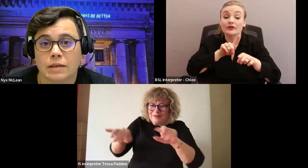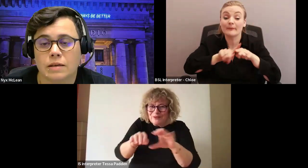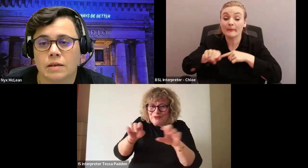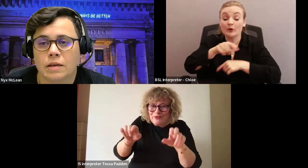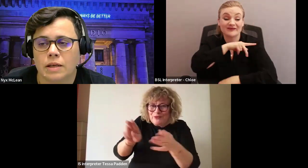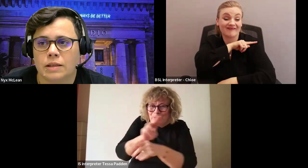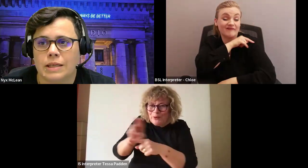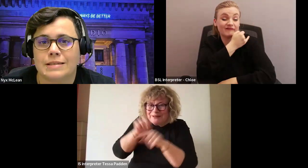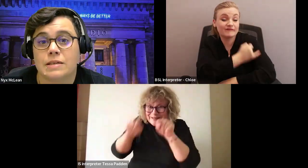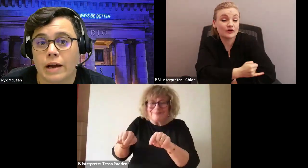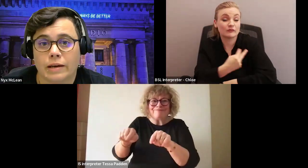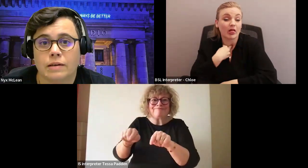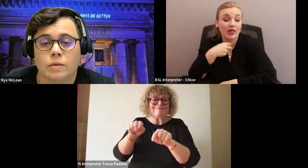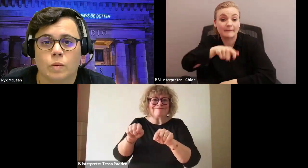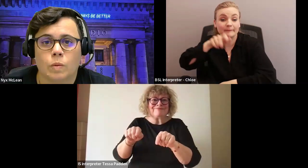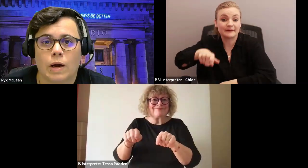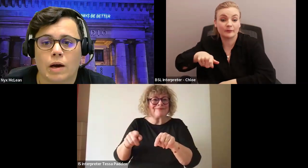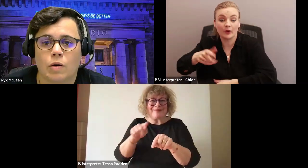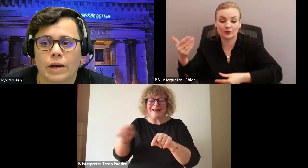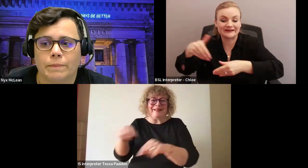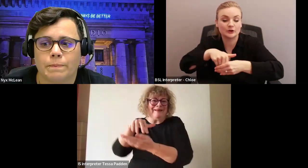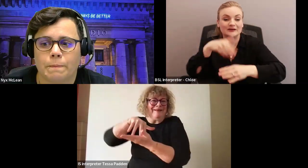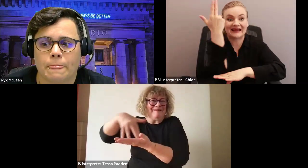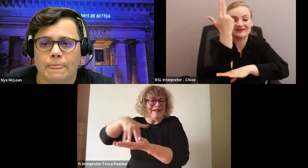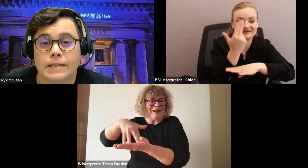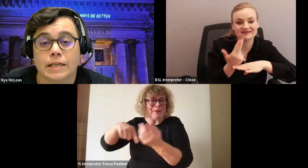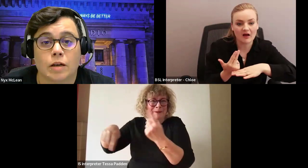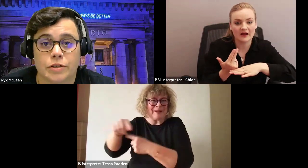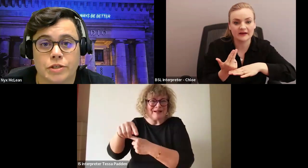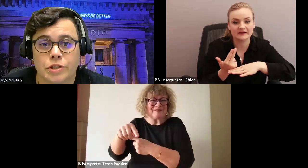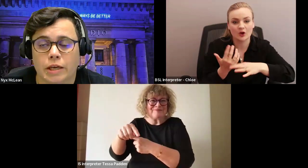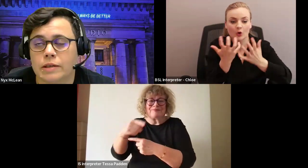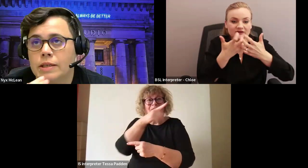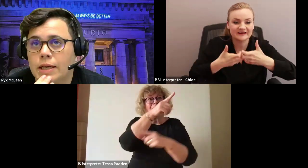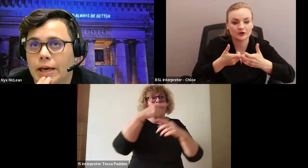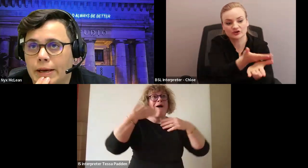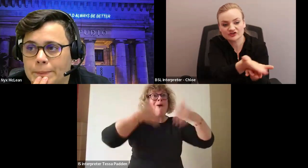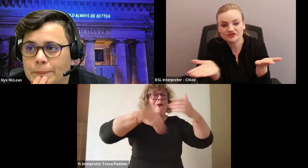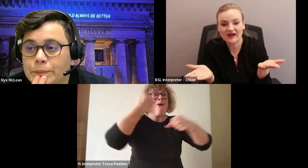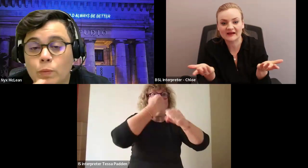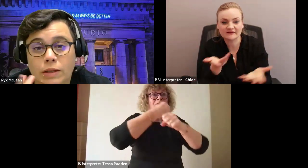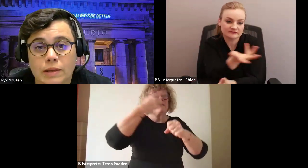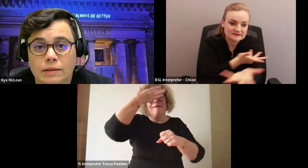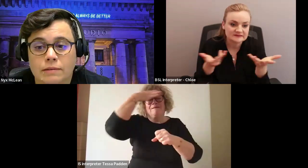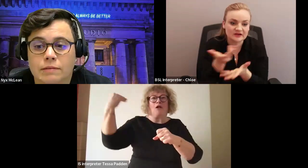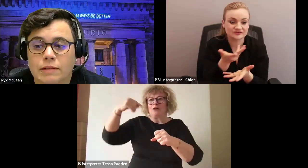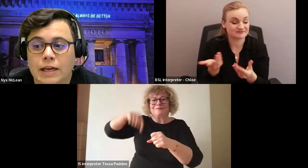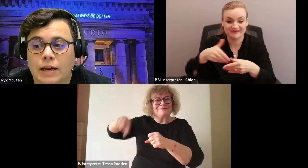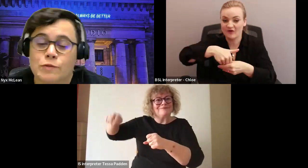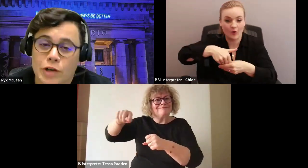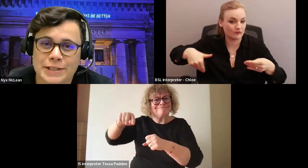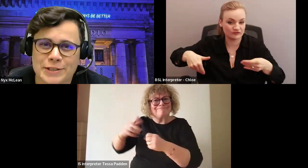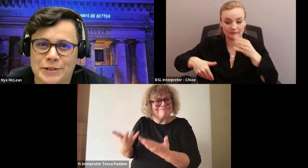participatory manner in the design or how the technology is shared. But one thing